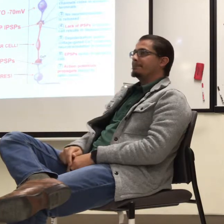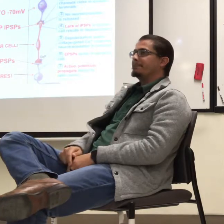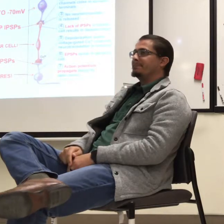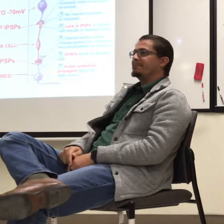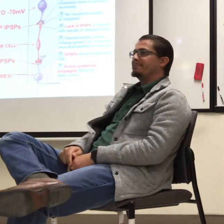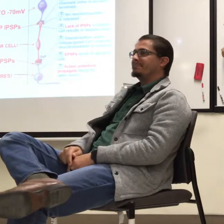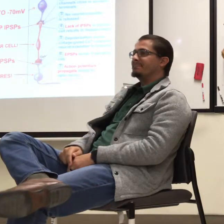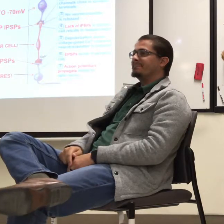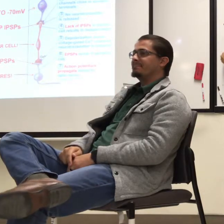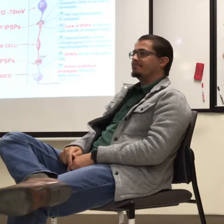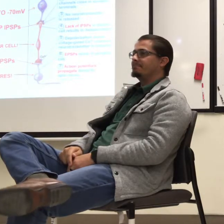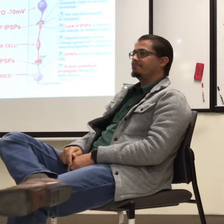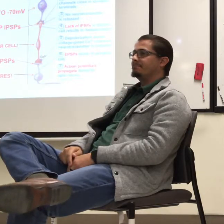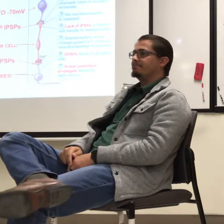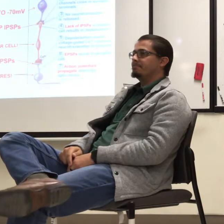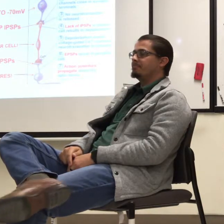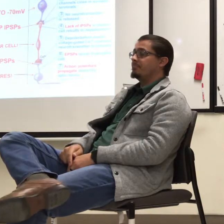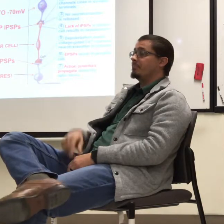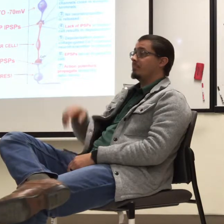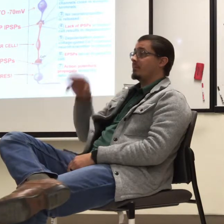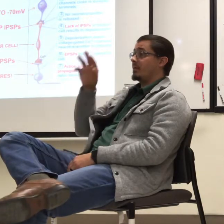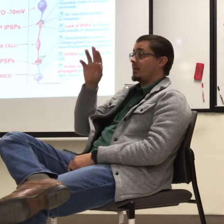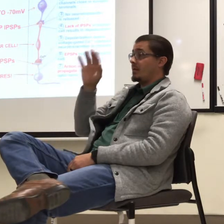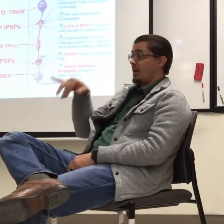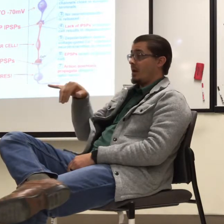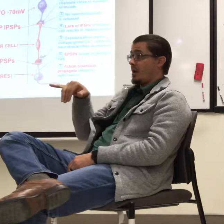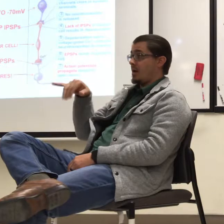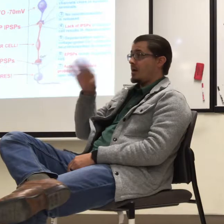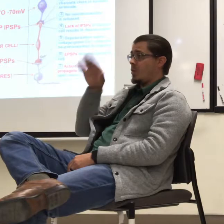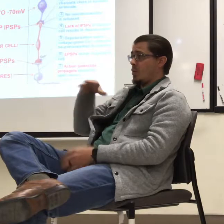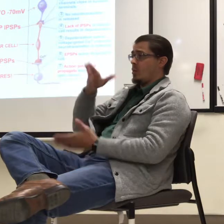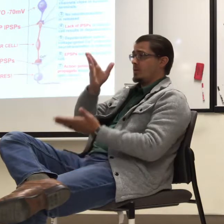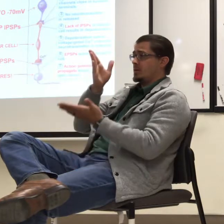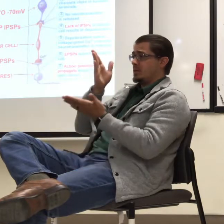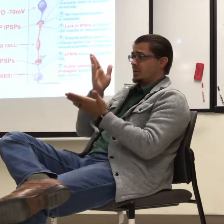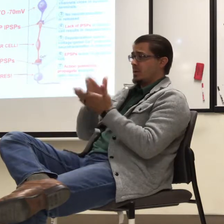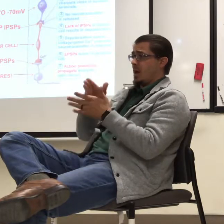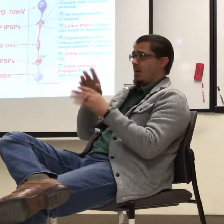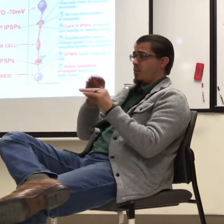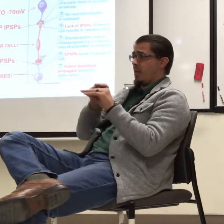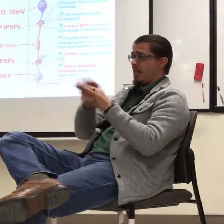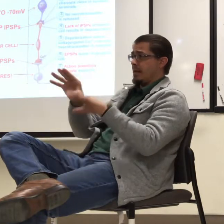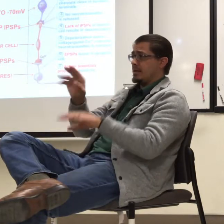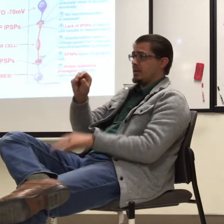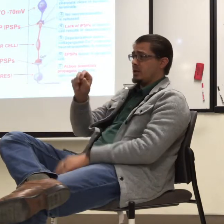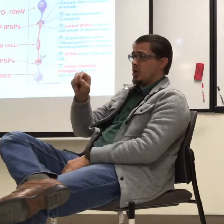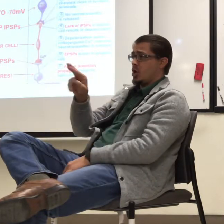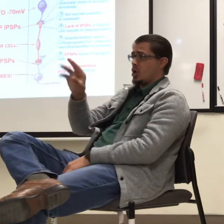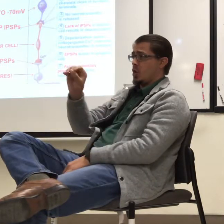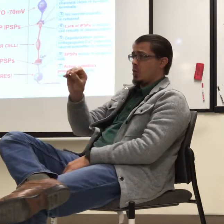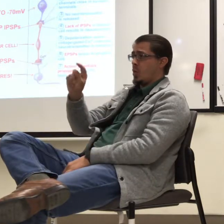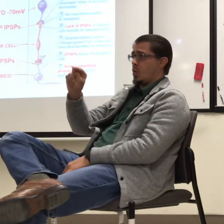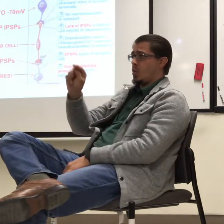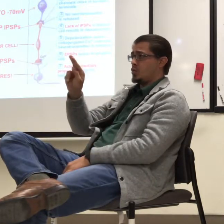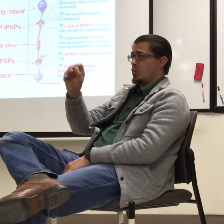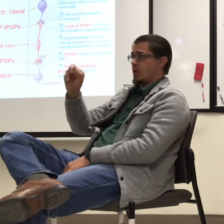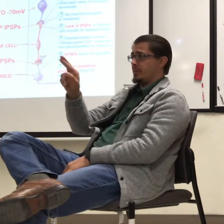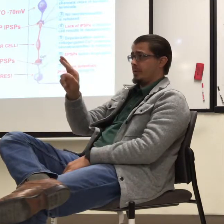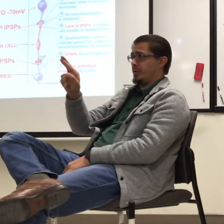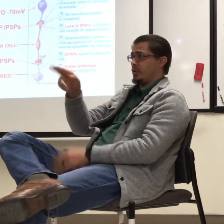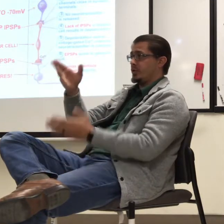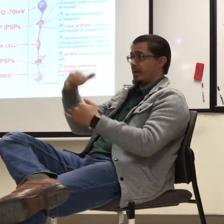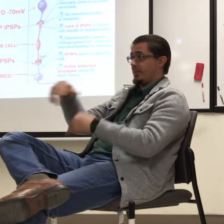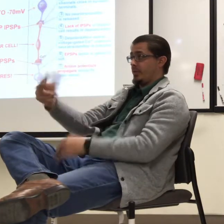With that, basically, you're going to stop releasing the neurotransmitters. Step